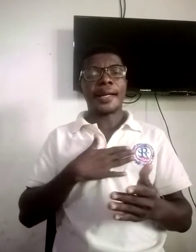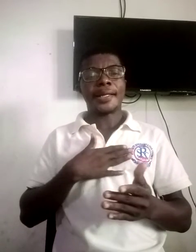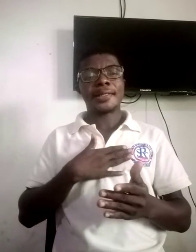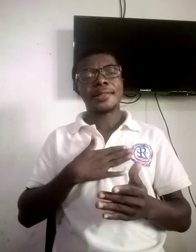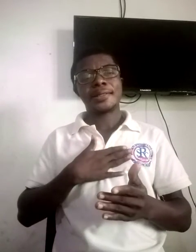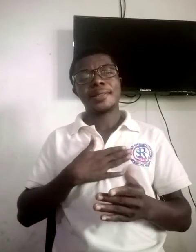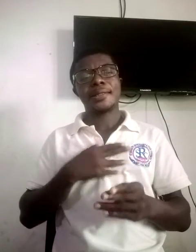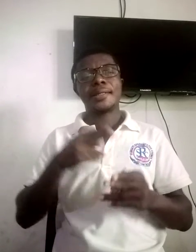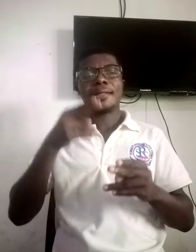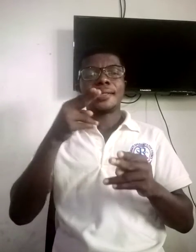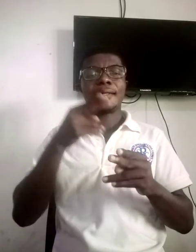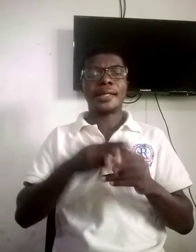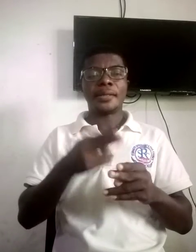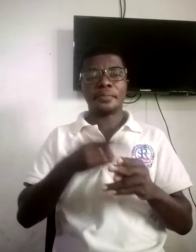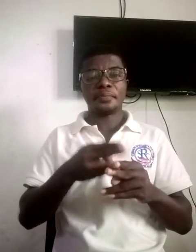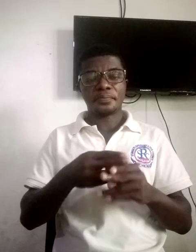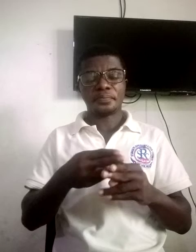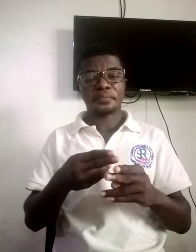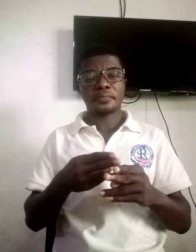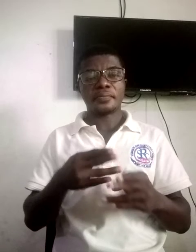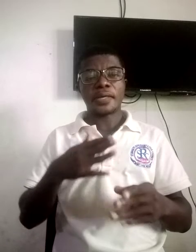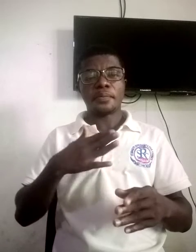my name.